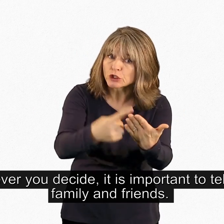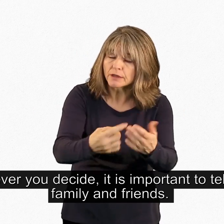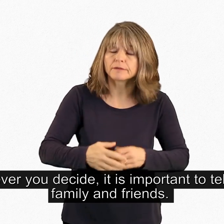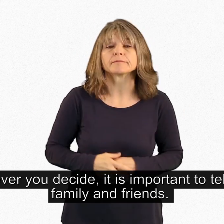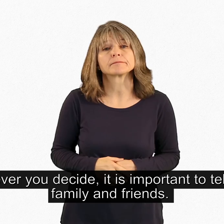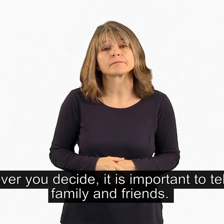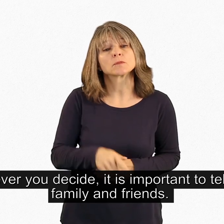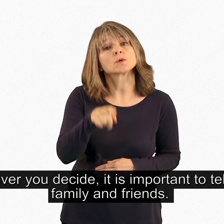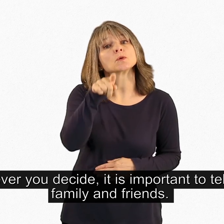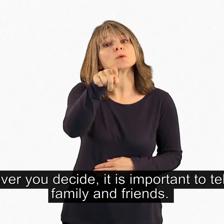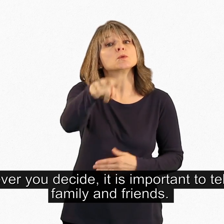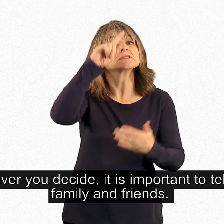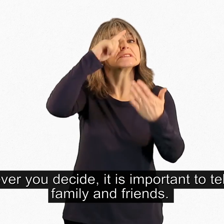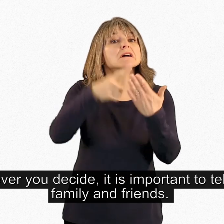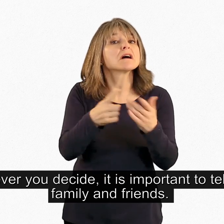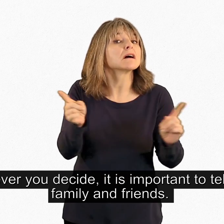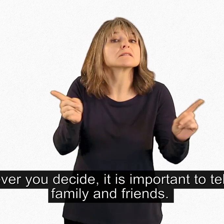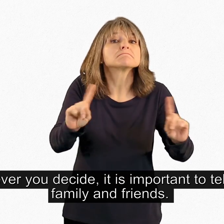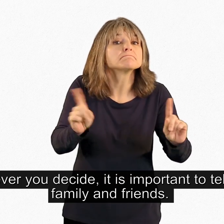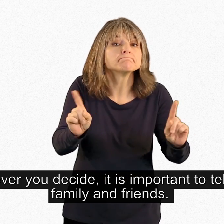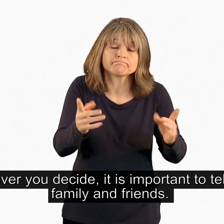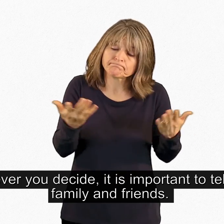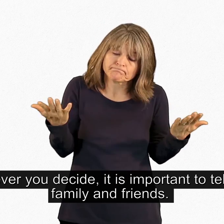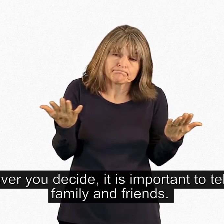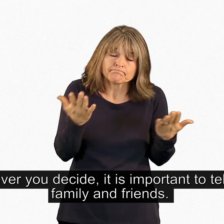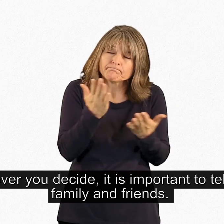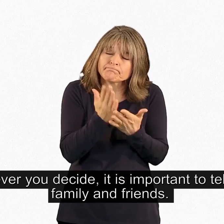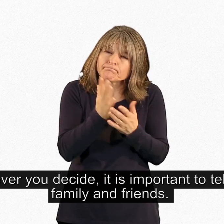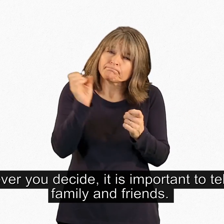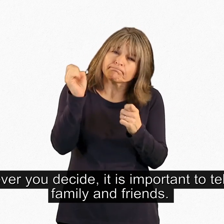Whatever you decide, it is important to tell your family and friends.